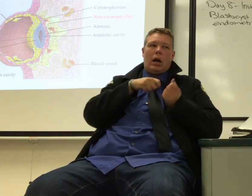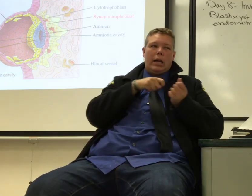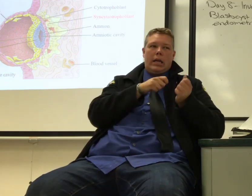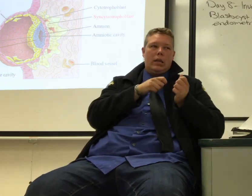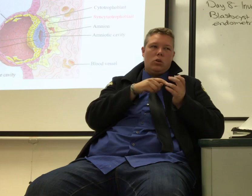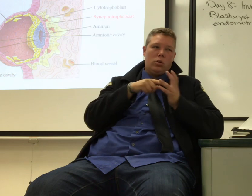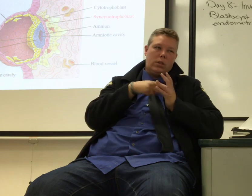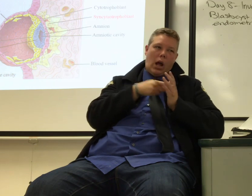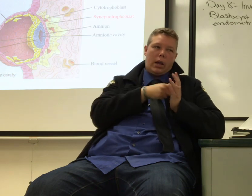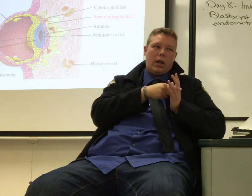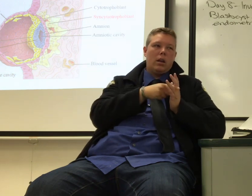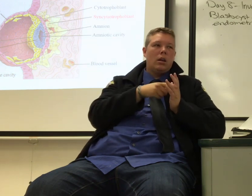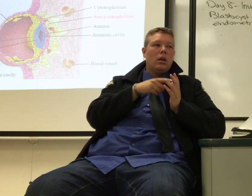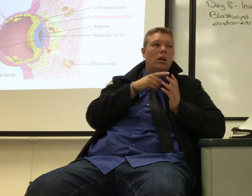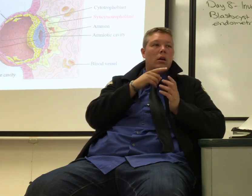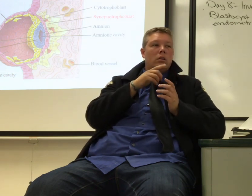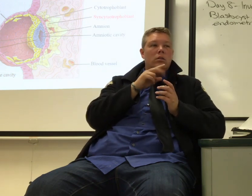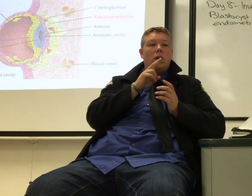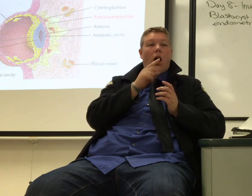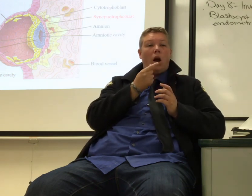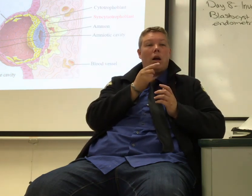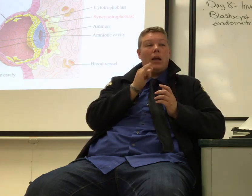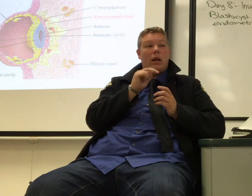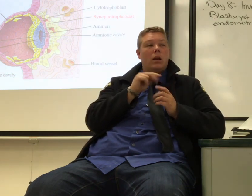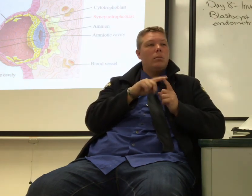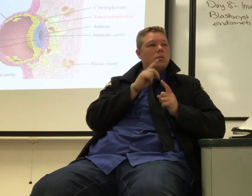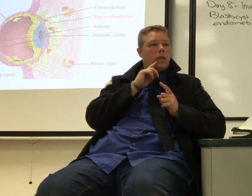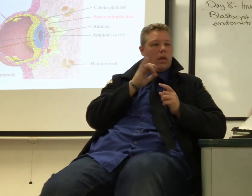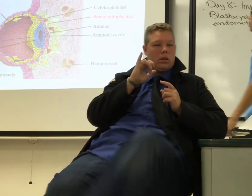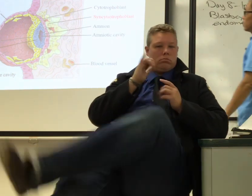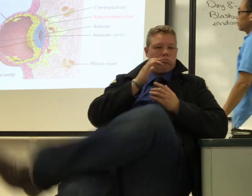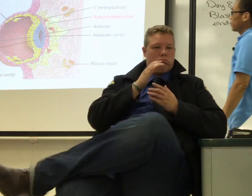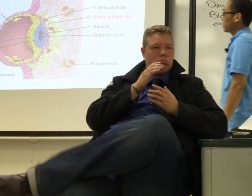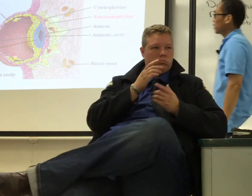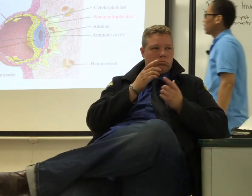the structure that accomplishes this digestion of the endometrial wall,